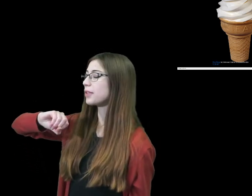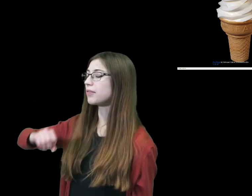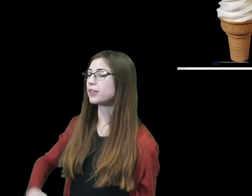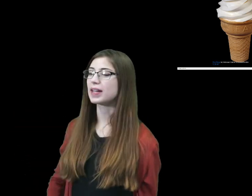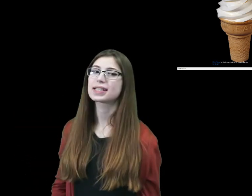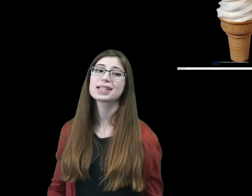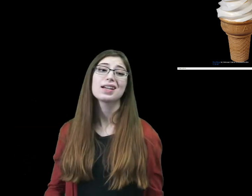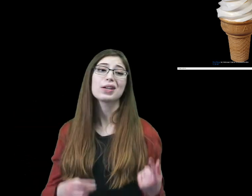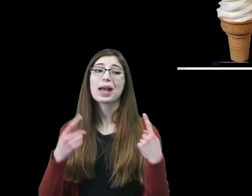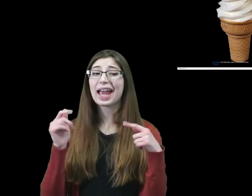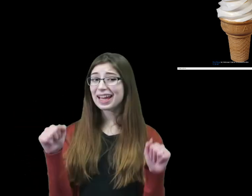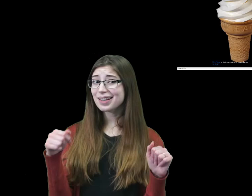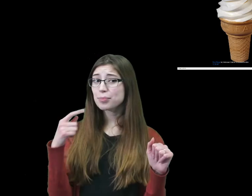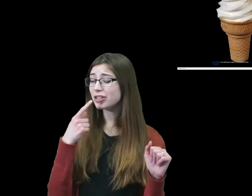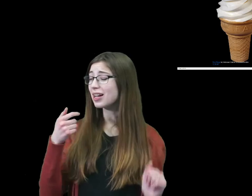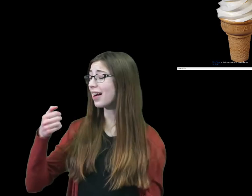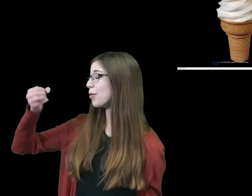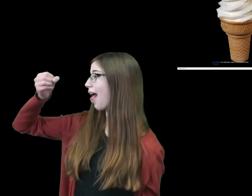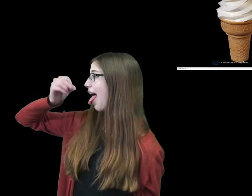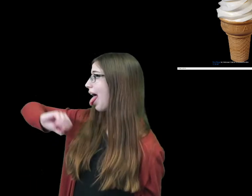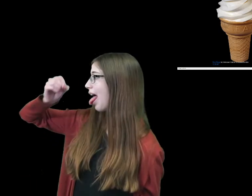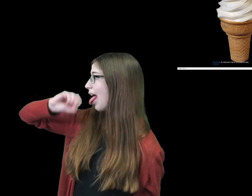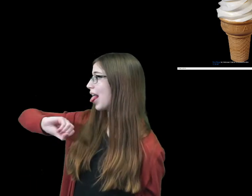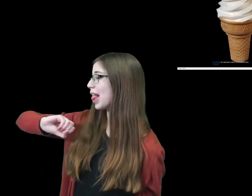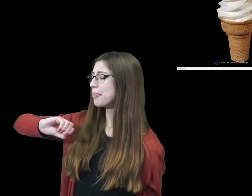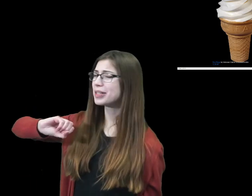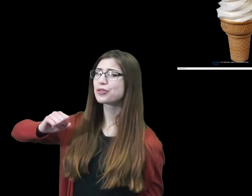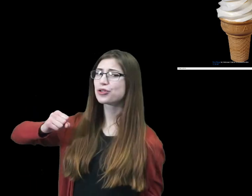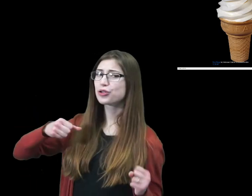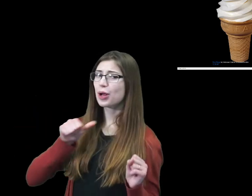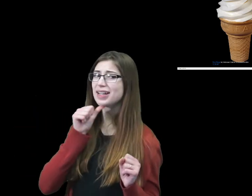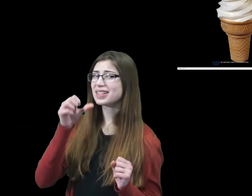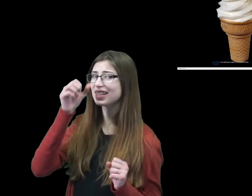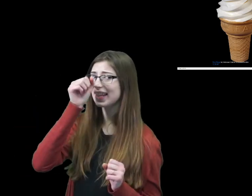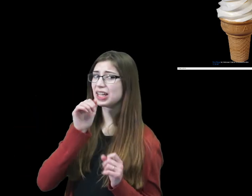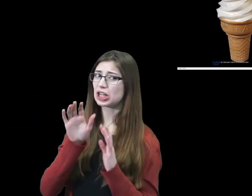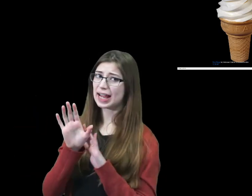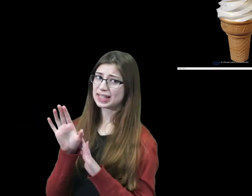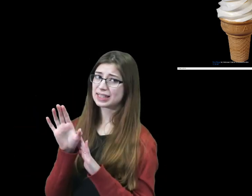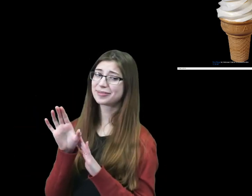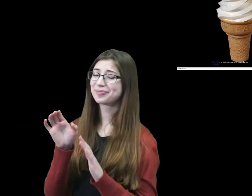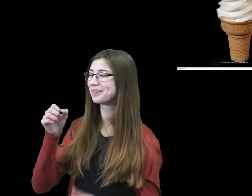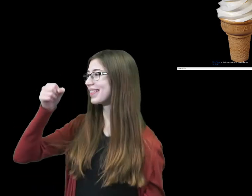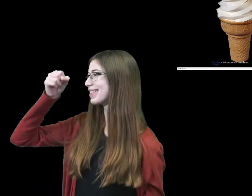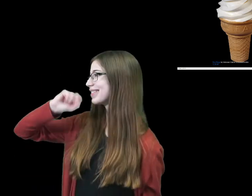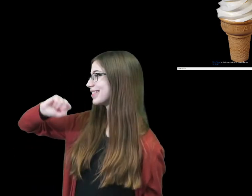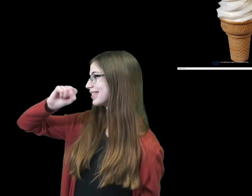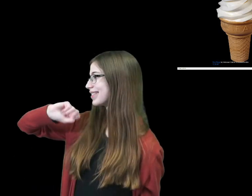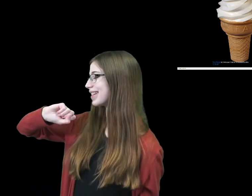your face. You can put your tongue out, but try not to lick your hand. Ice